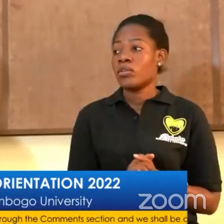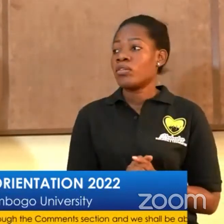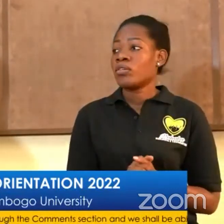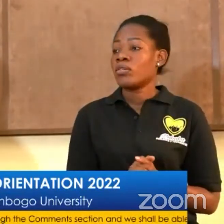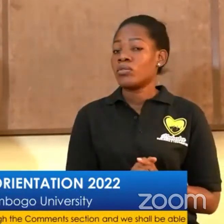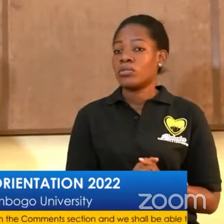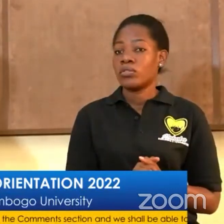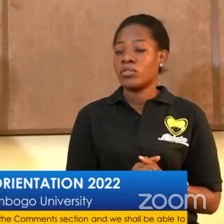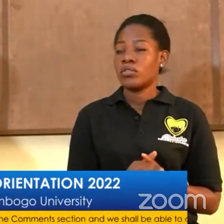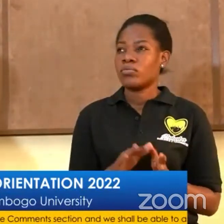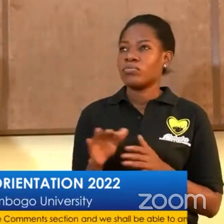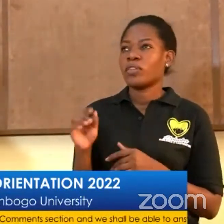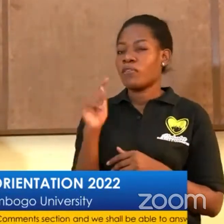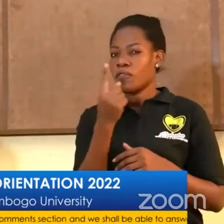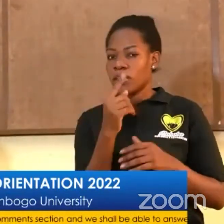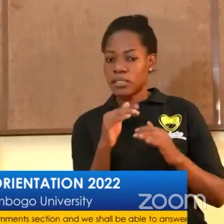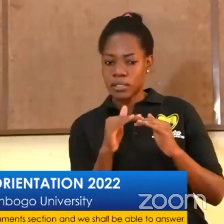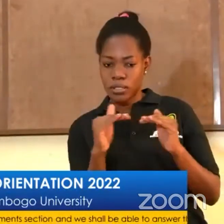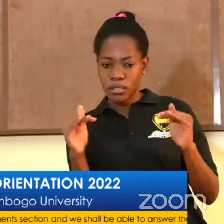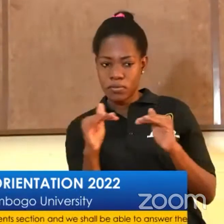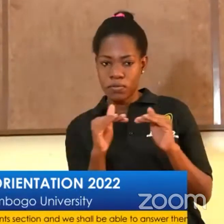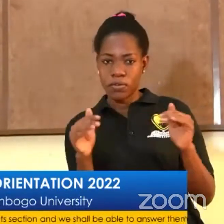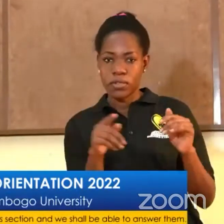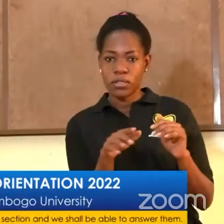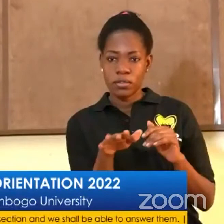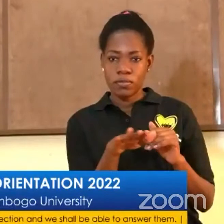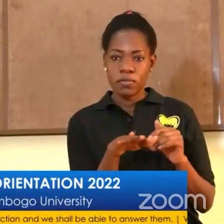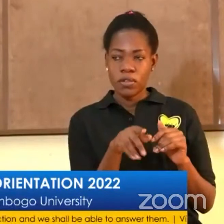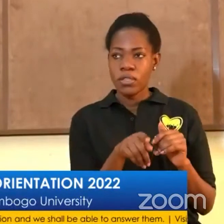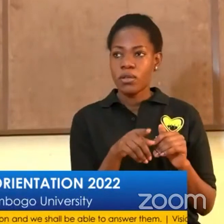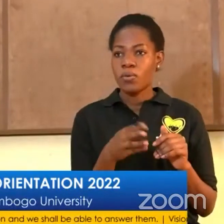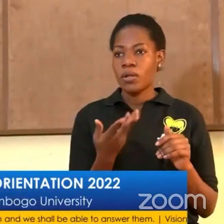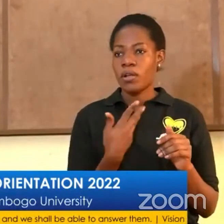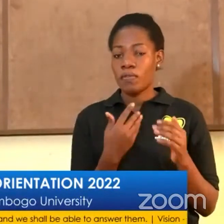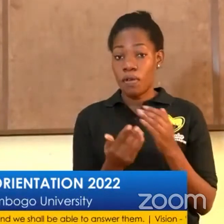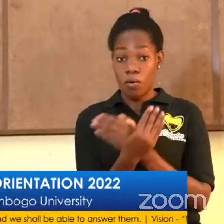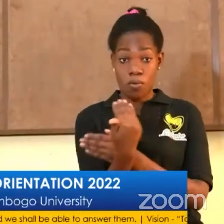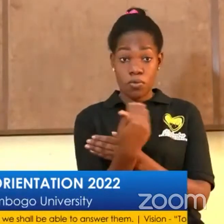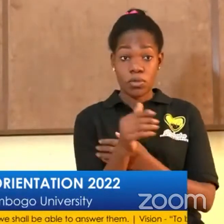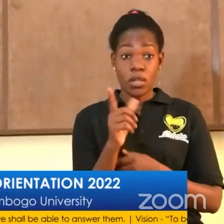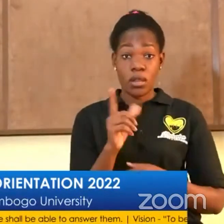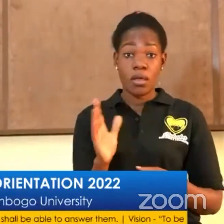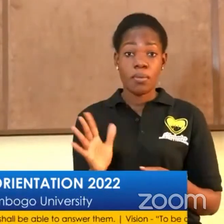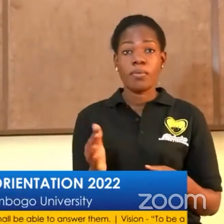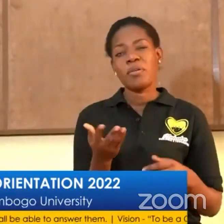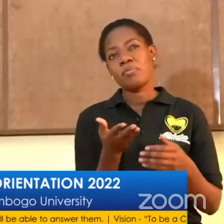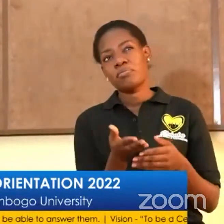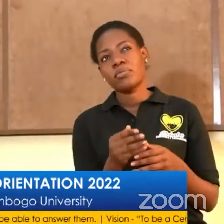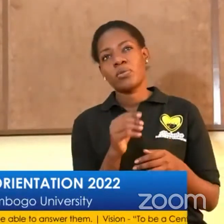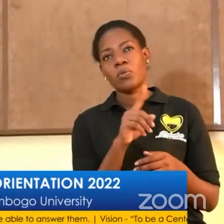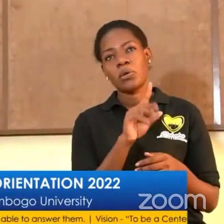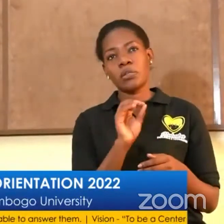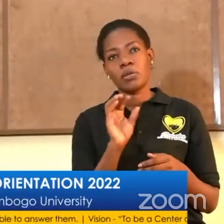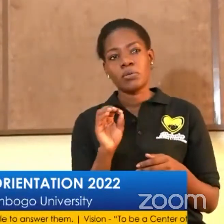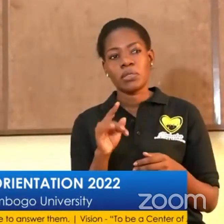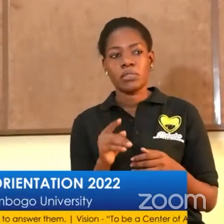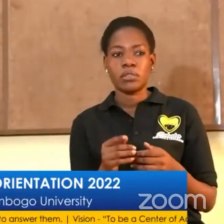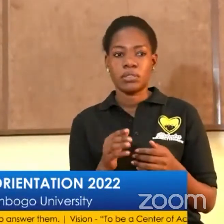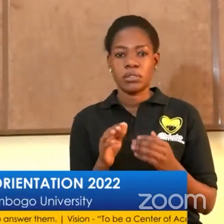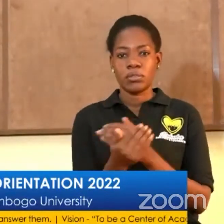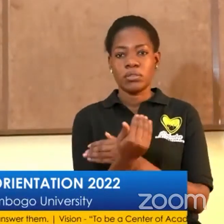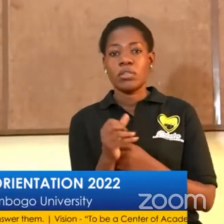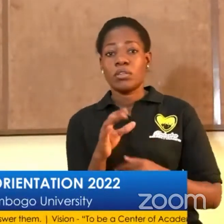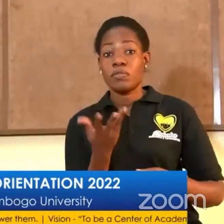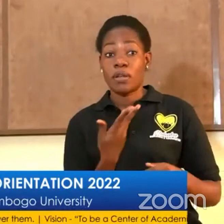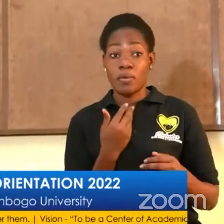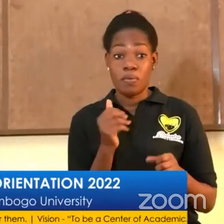first floor, there's a computer lab, which has over 100 pieces. If you have your work for typing,